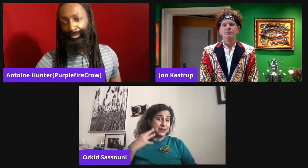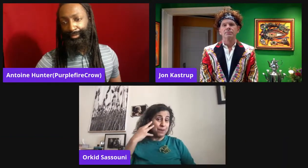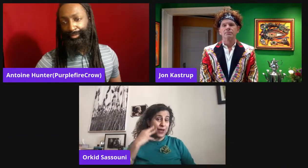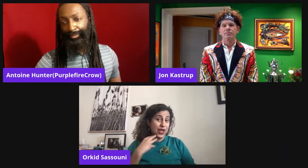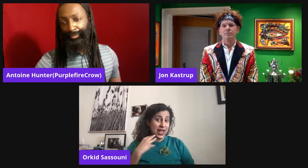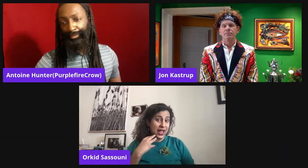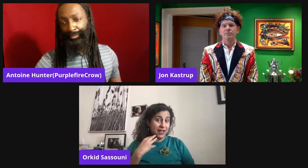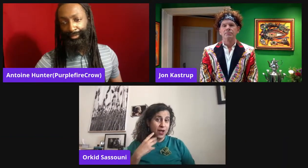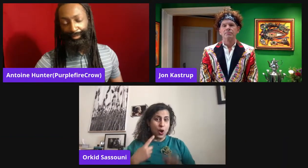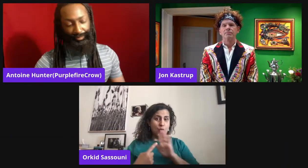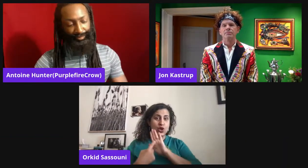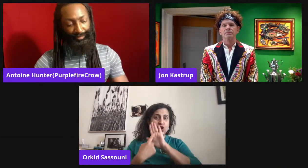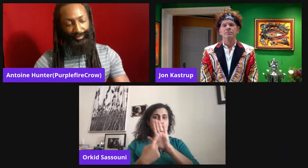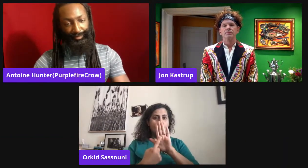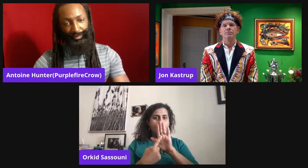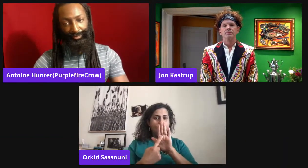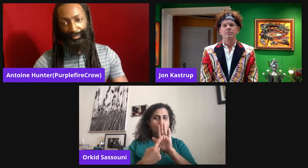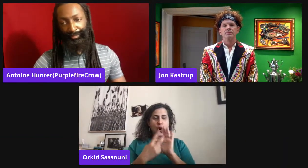color shown, and it just